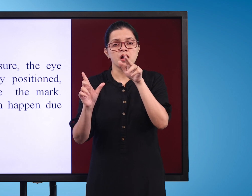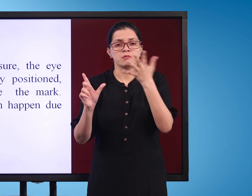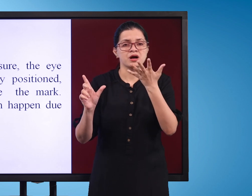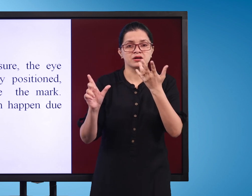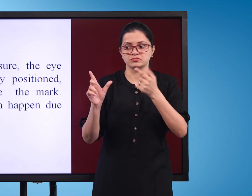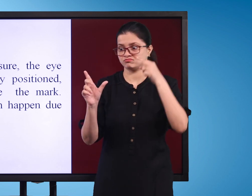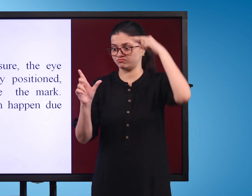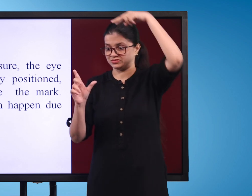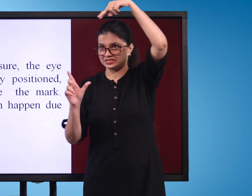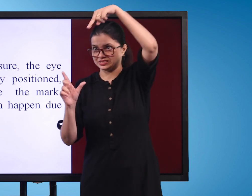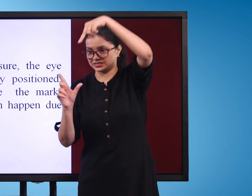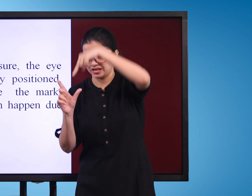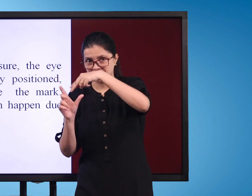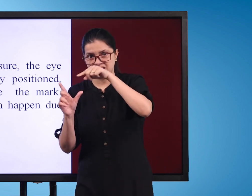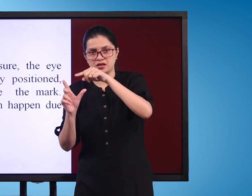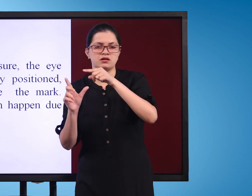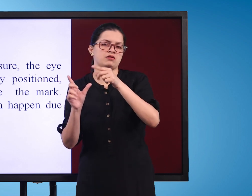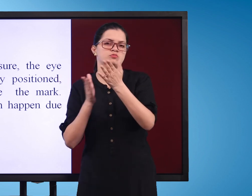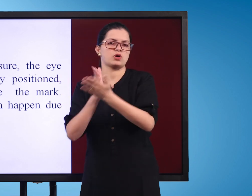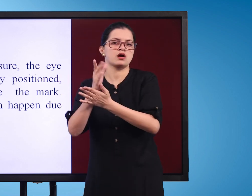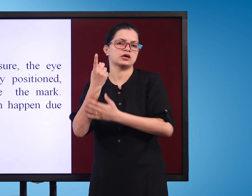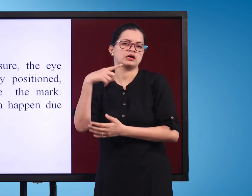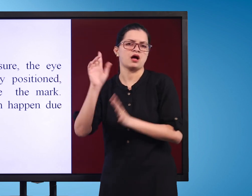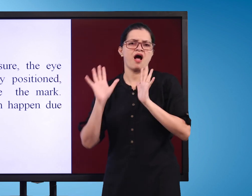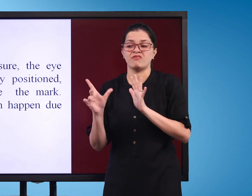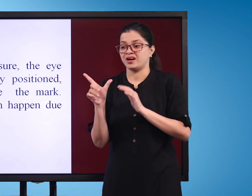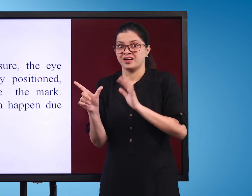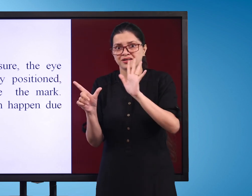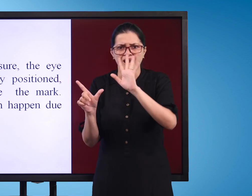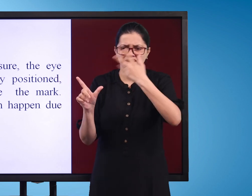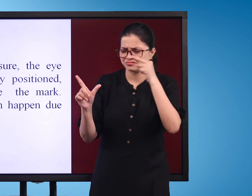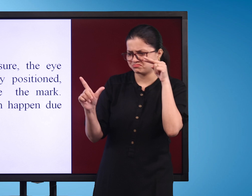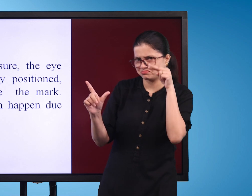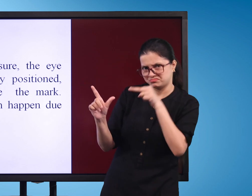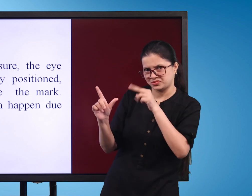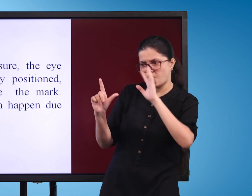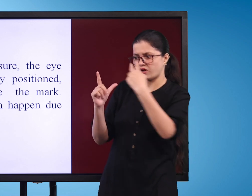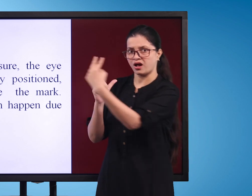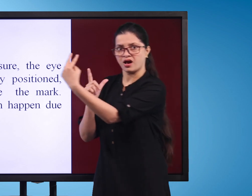just vertically above the mark. Otherwise, errors can happen due to angular viewing.